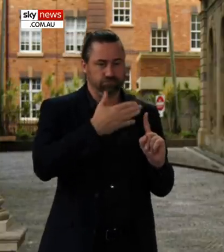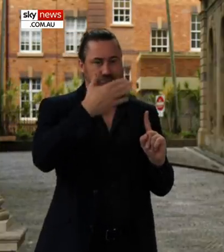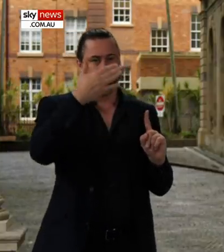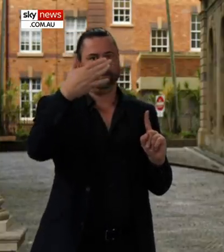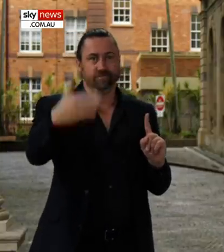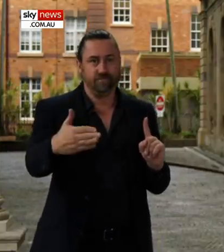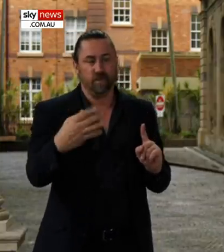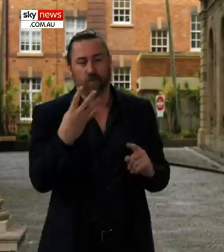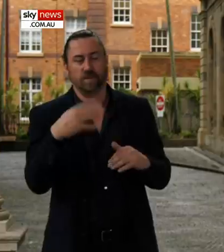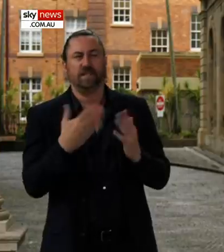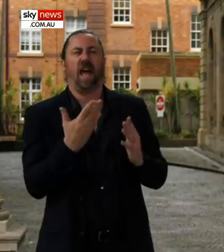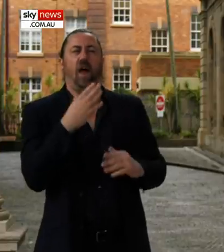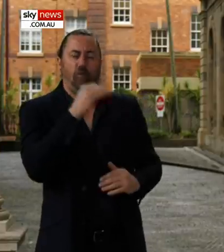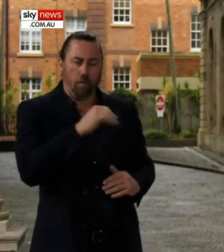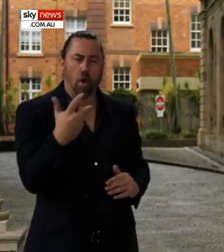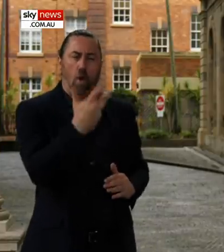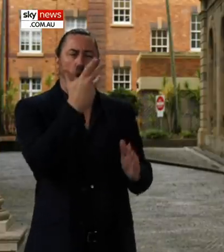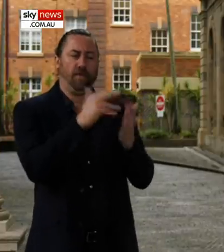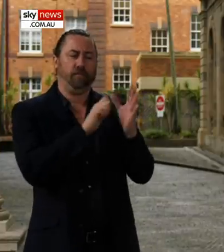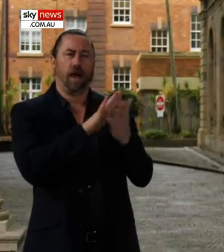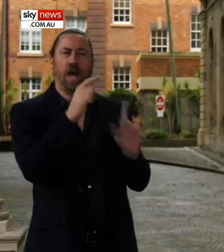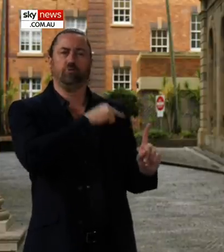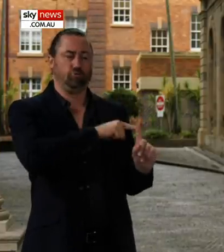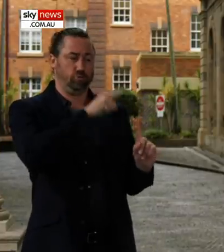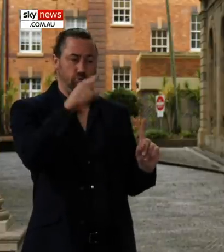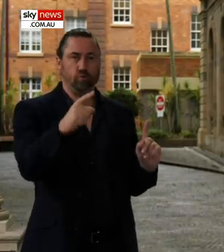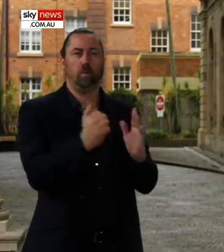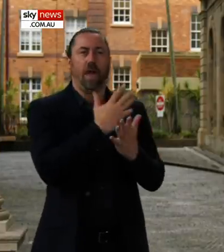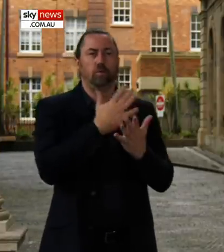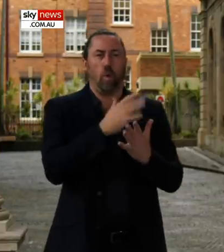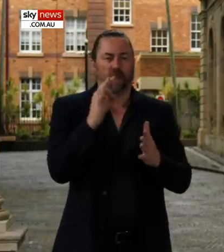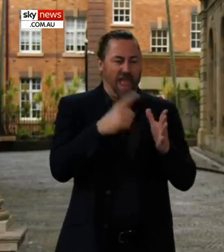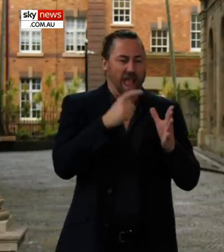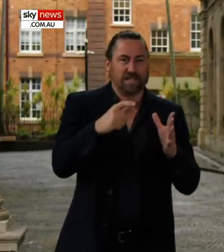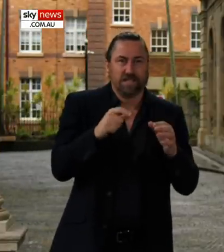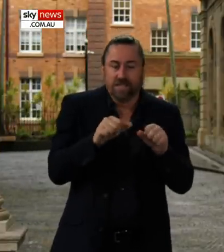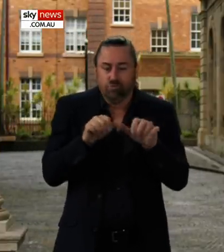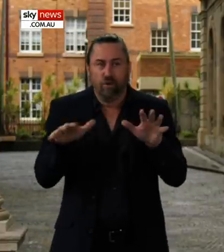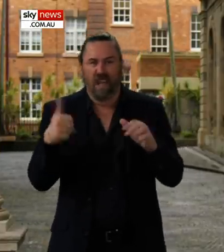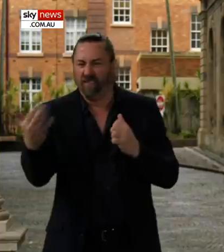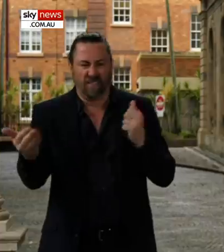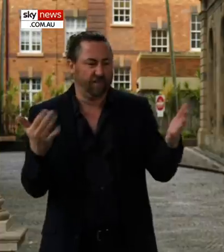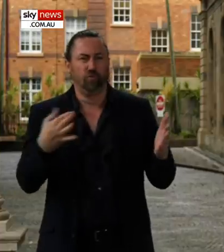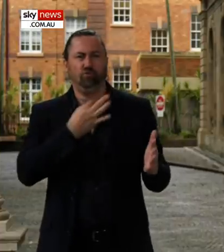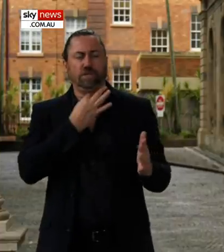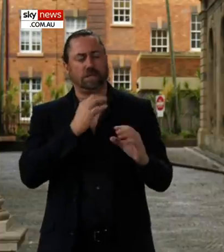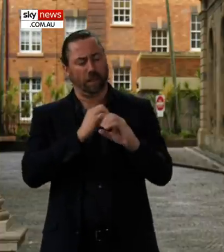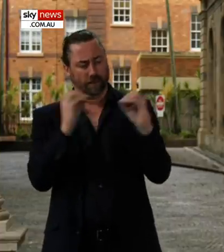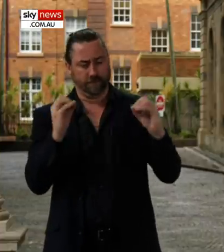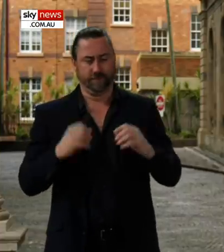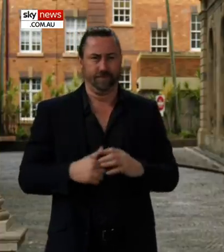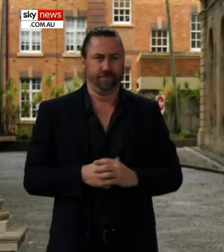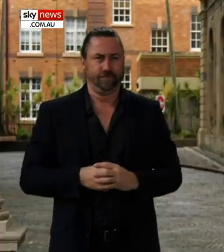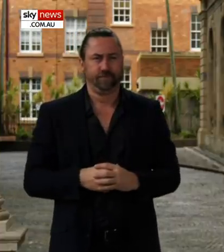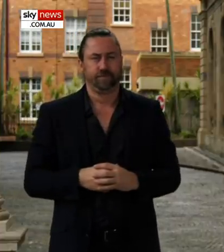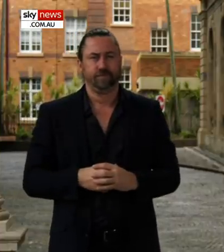9th, just to be absolutely sure that there's no transmission. I also want